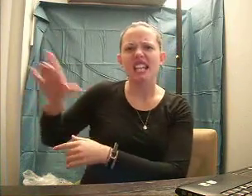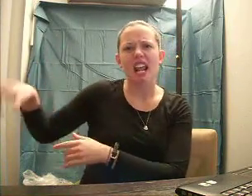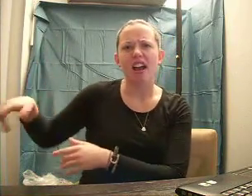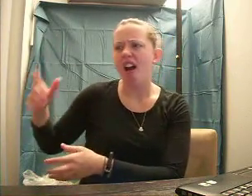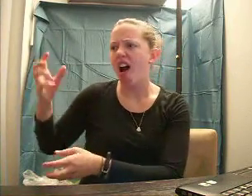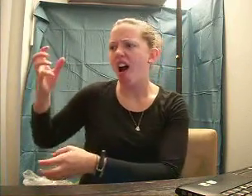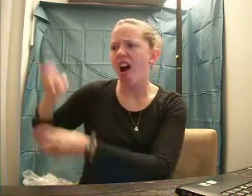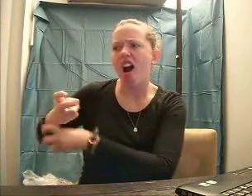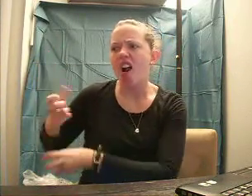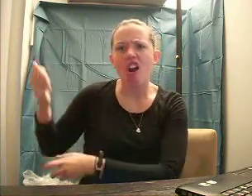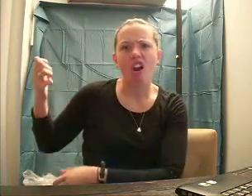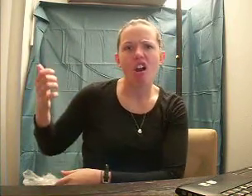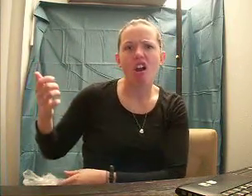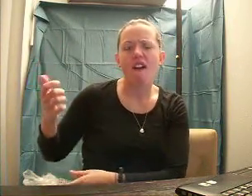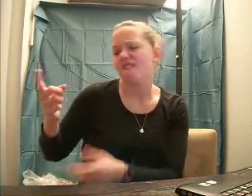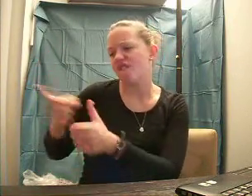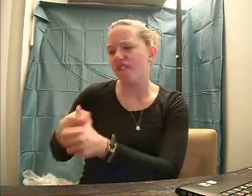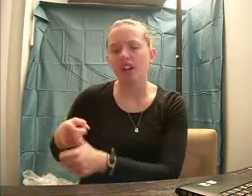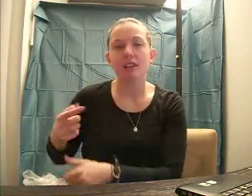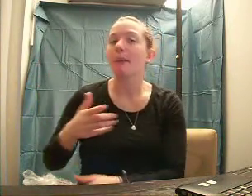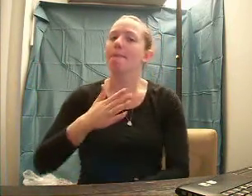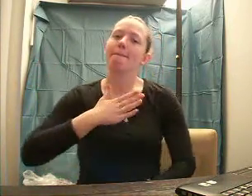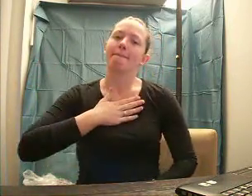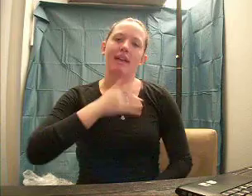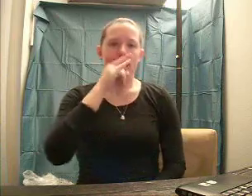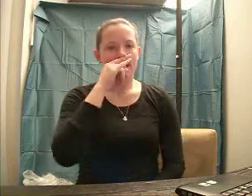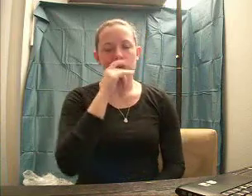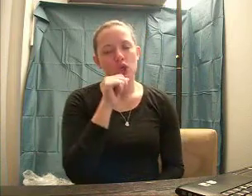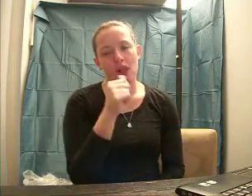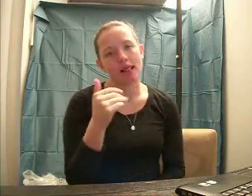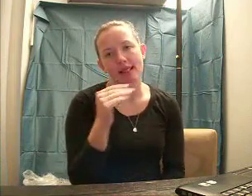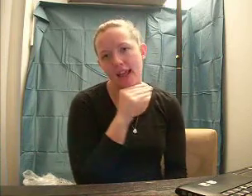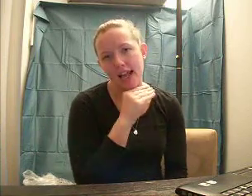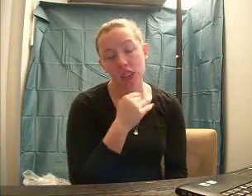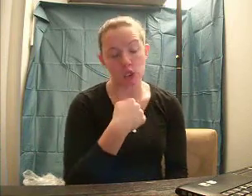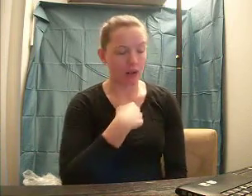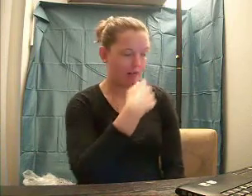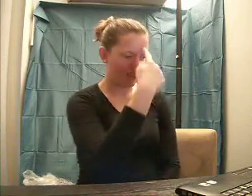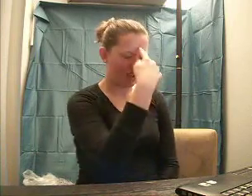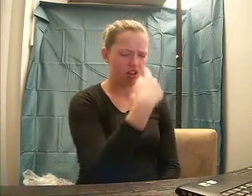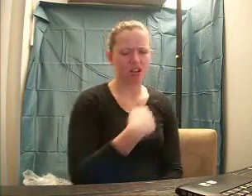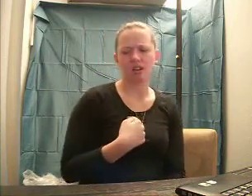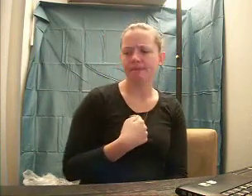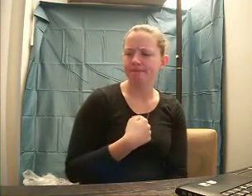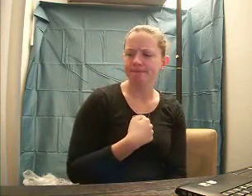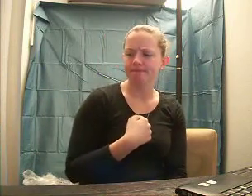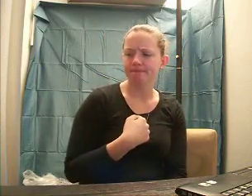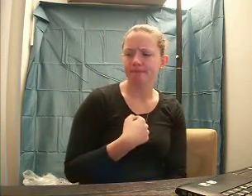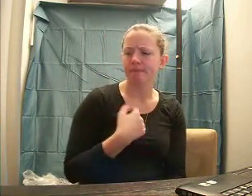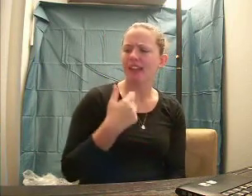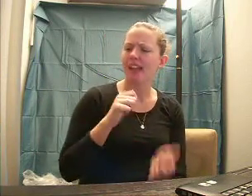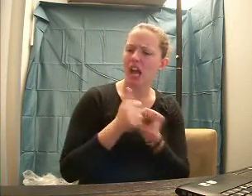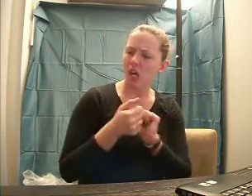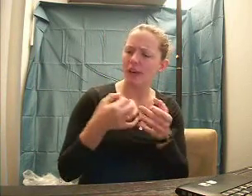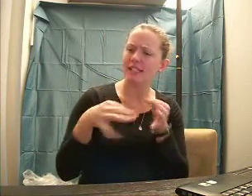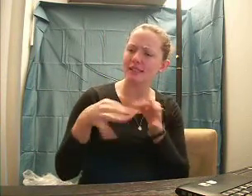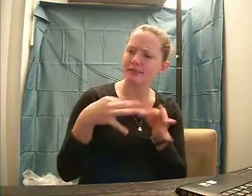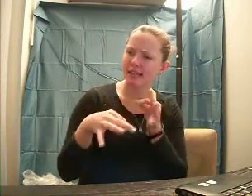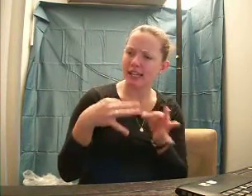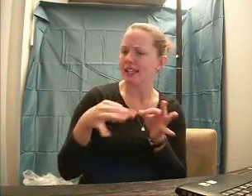happen to know my children don't lie, so I thought as a neuroscientist, how can I explain how they were telling inconsistent truths?